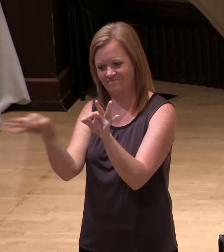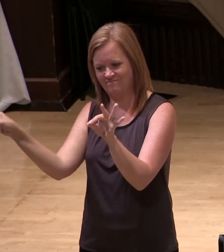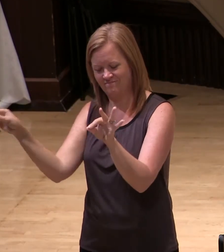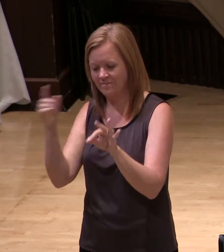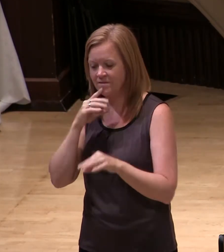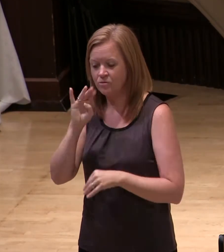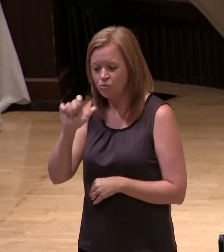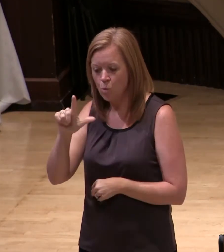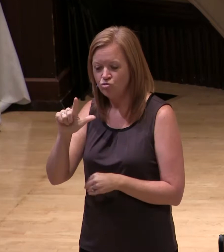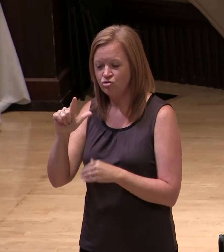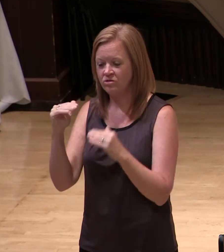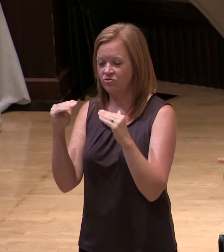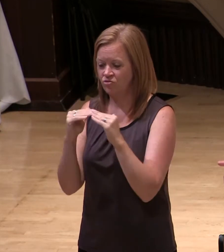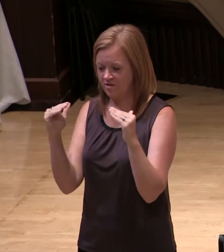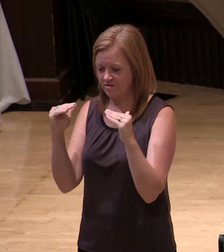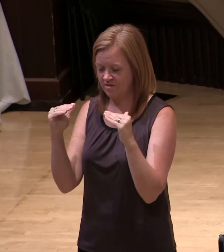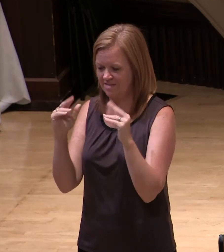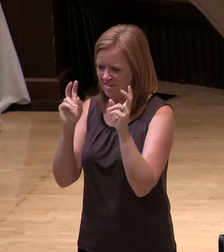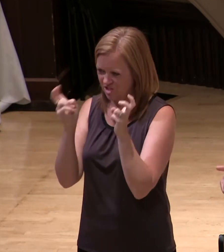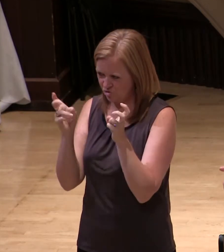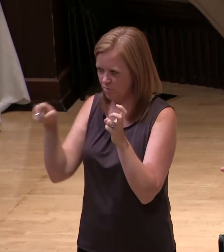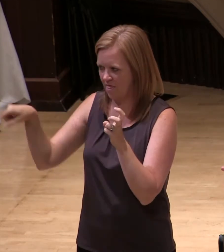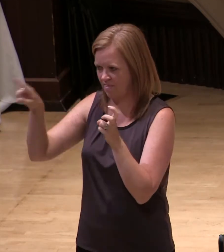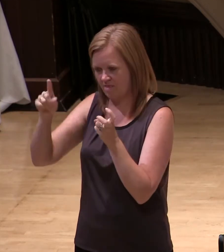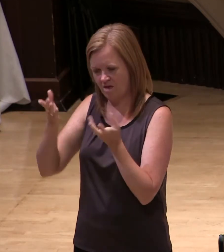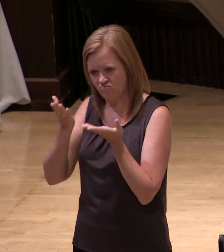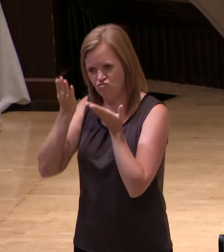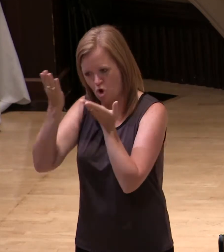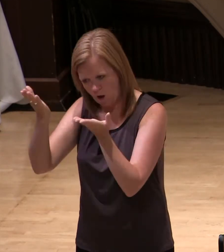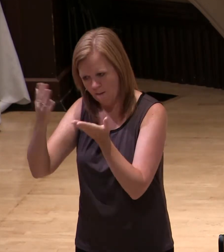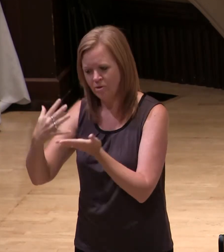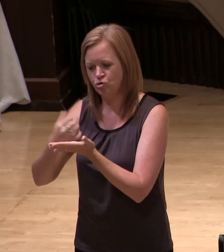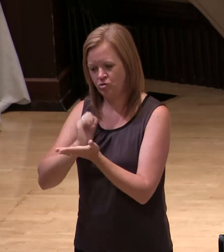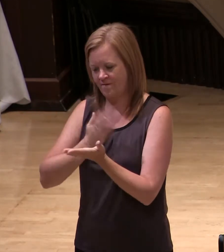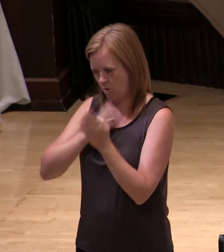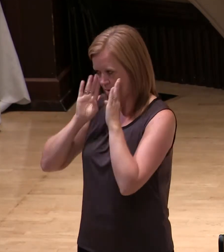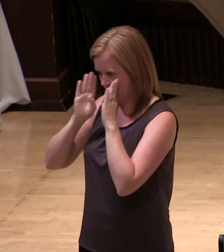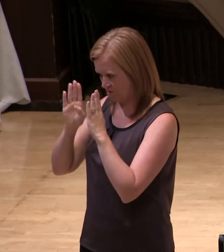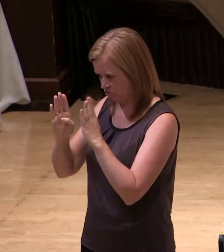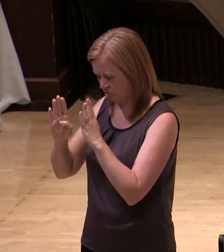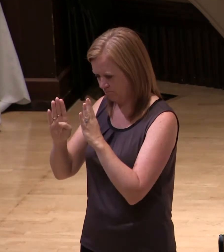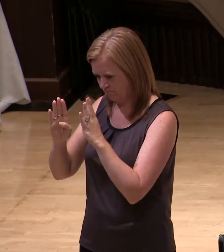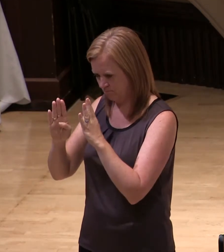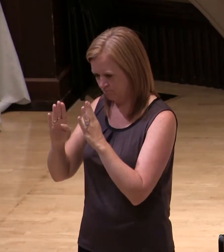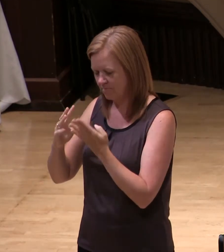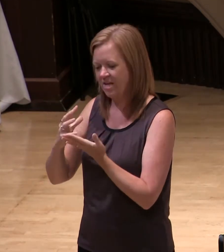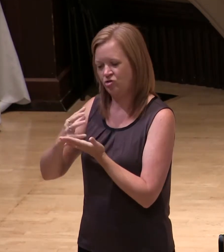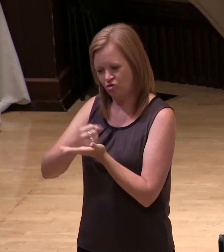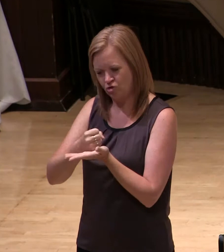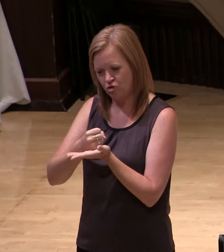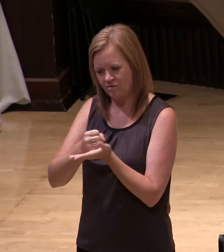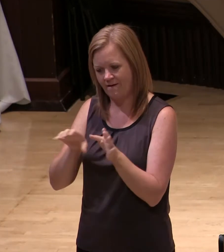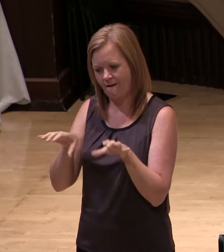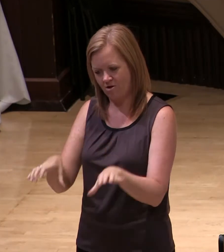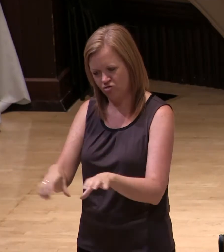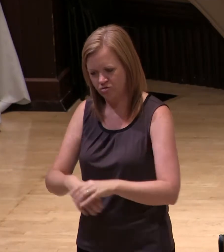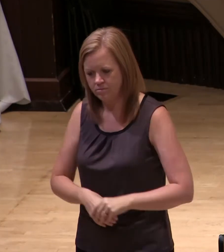social justice issues that Colin and the others have raised deserve our attention and deserve